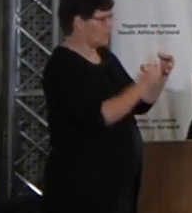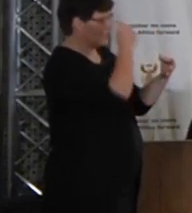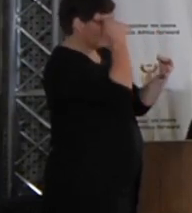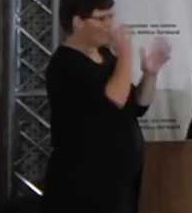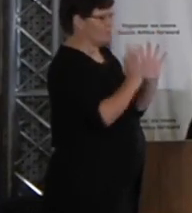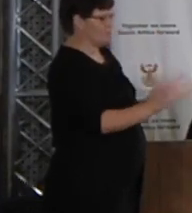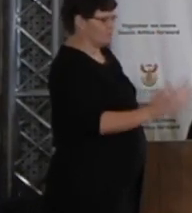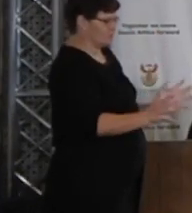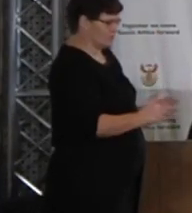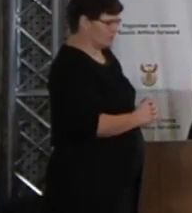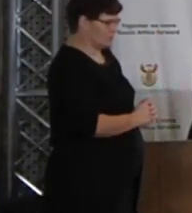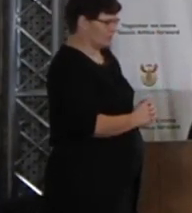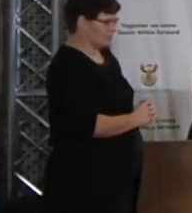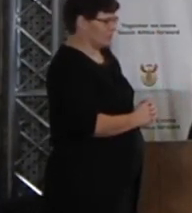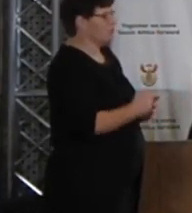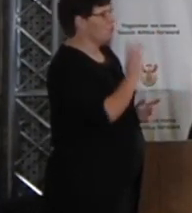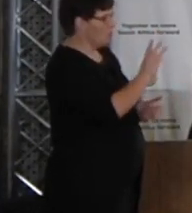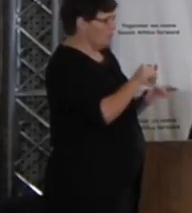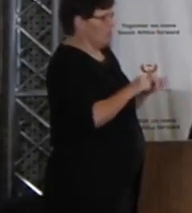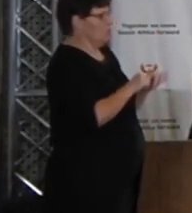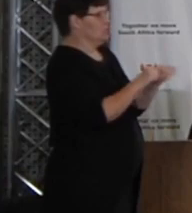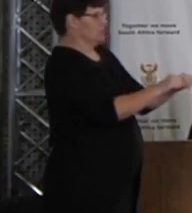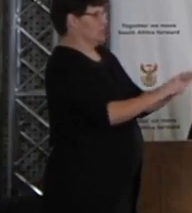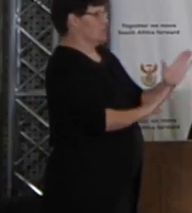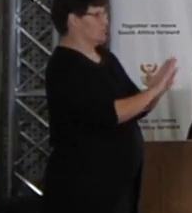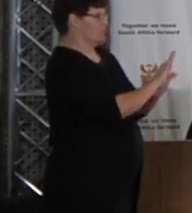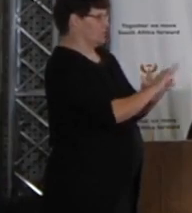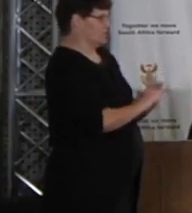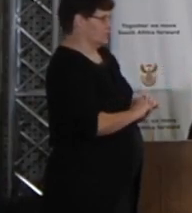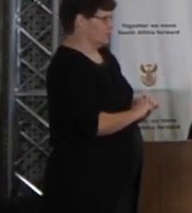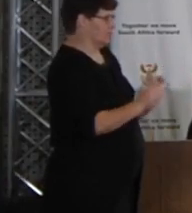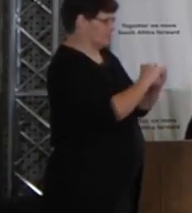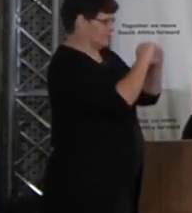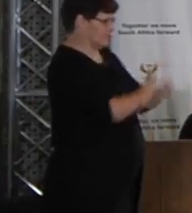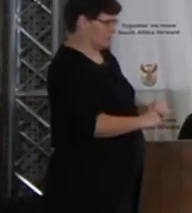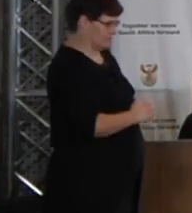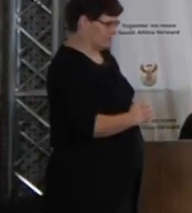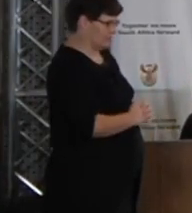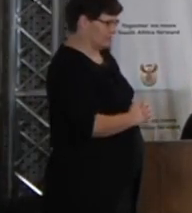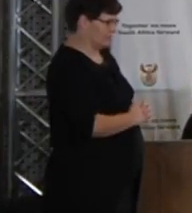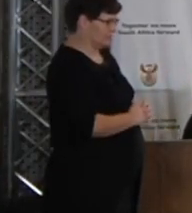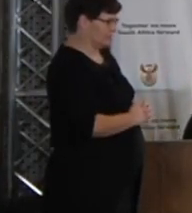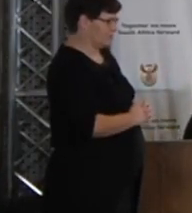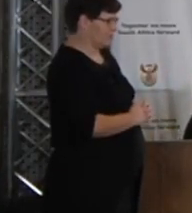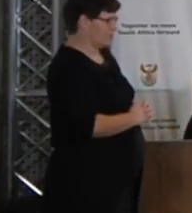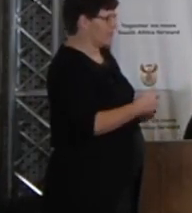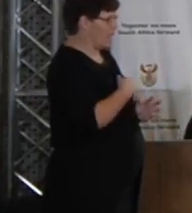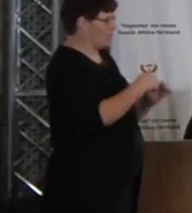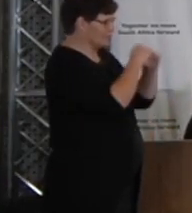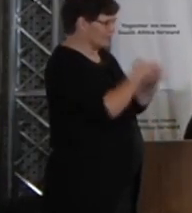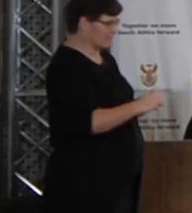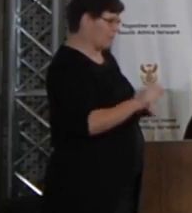what we could. We are going to continue to improve our system. At the moment, our system is not